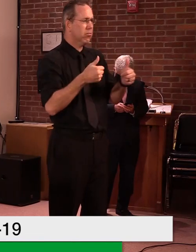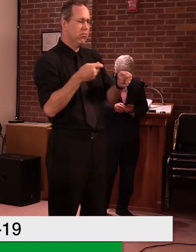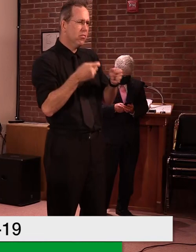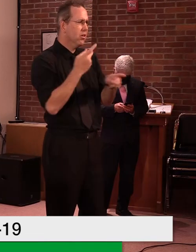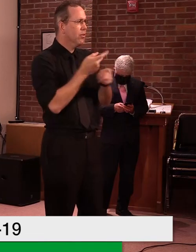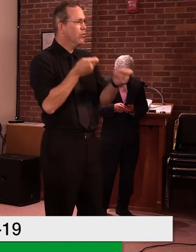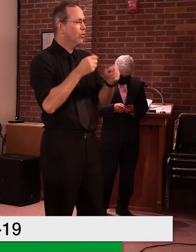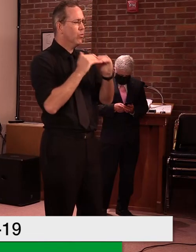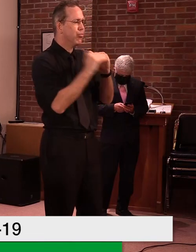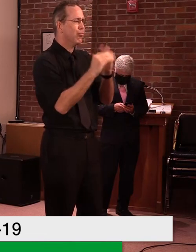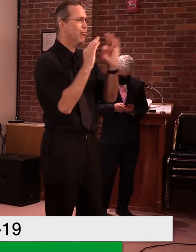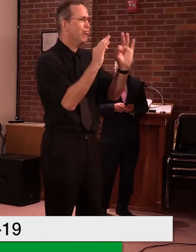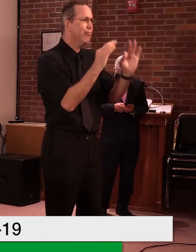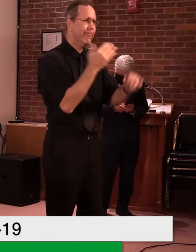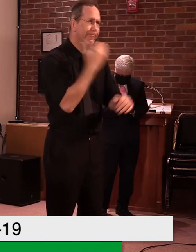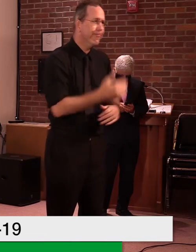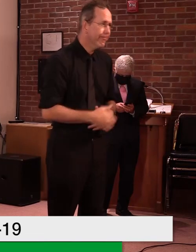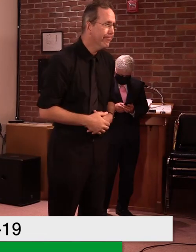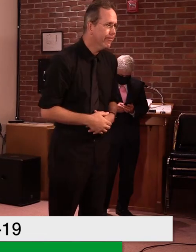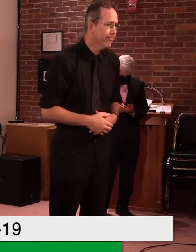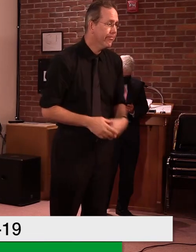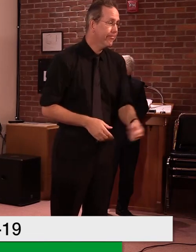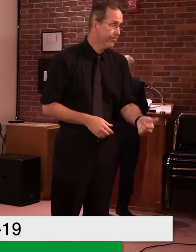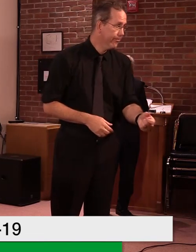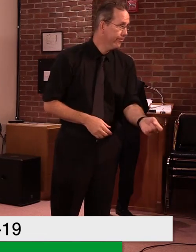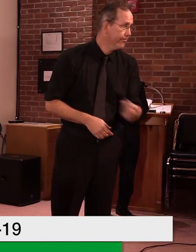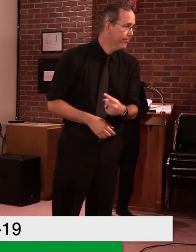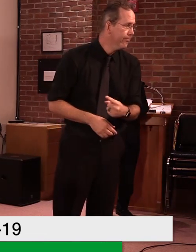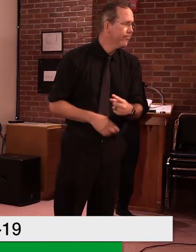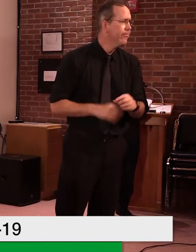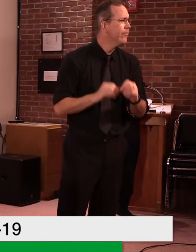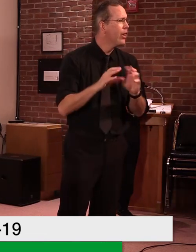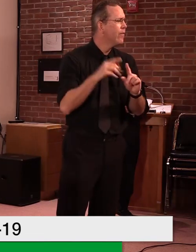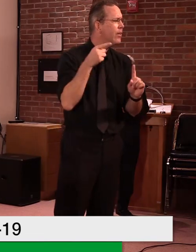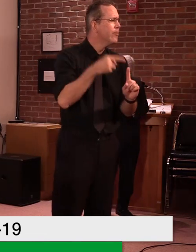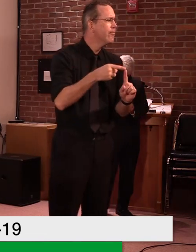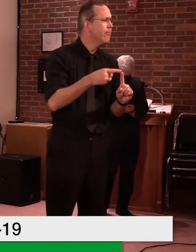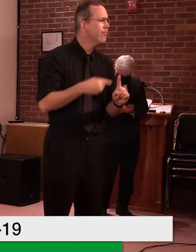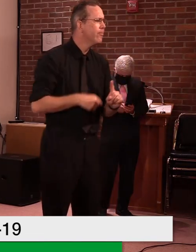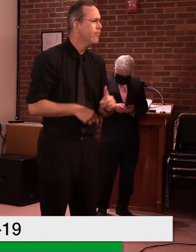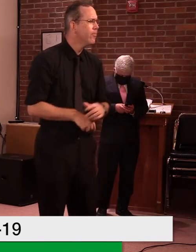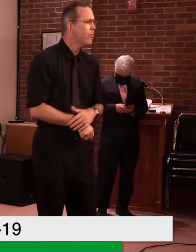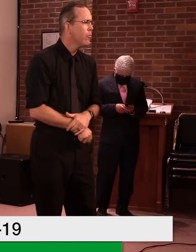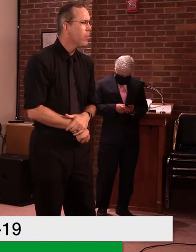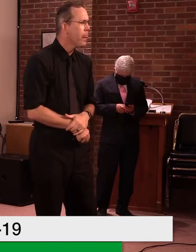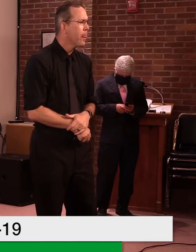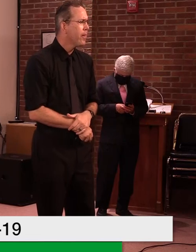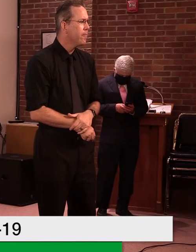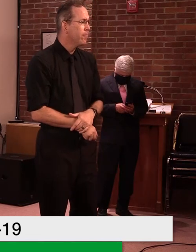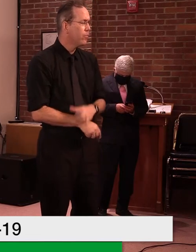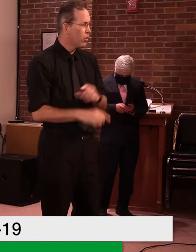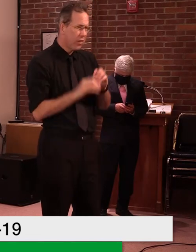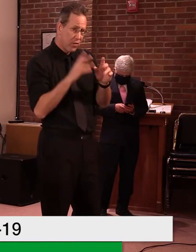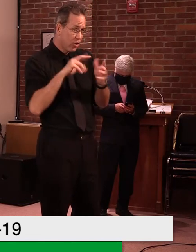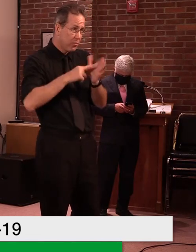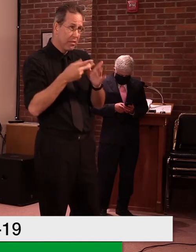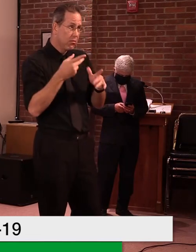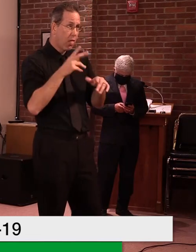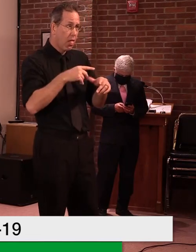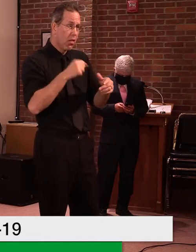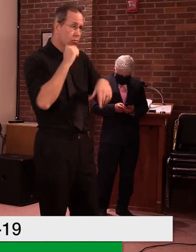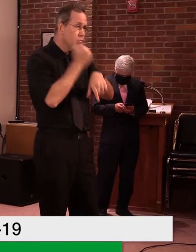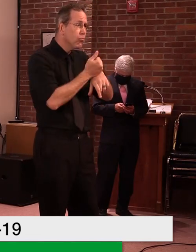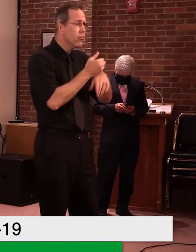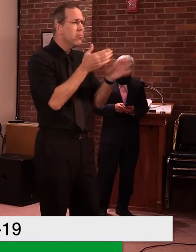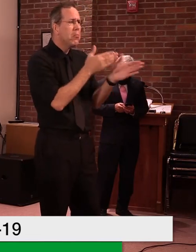And just to clarify, there's no fees or fines associated with people who don't comply with the mask-wearing policy? No,